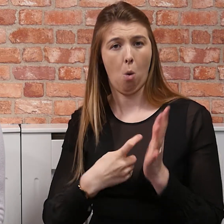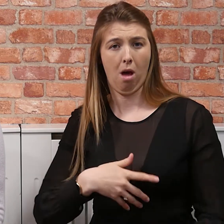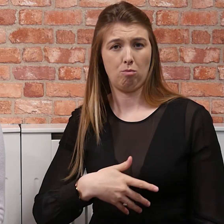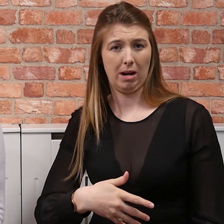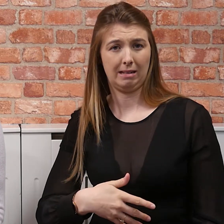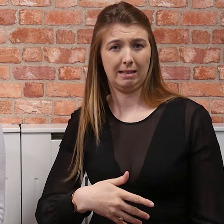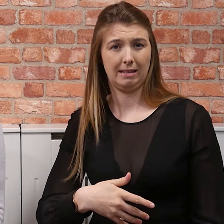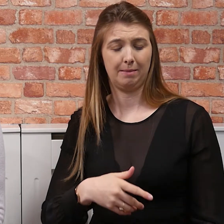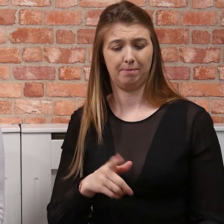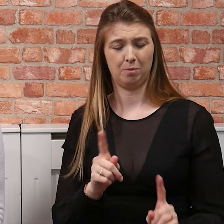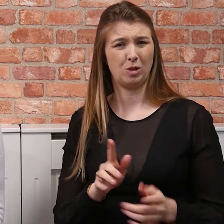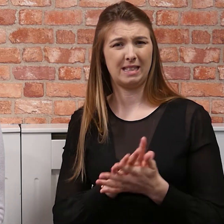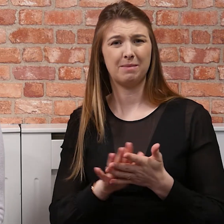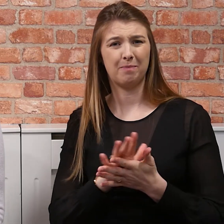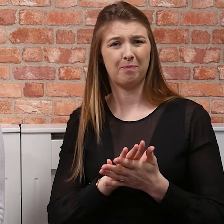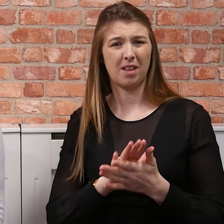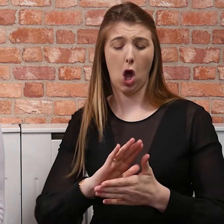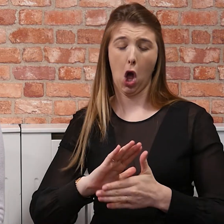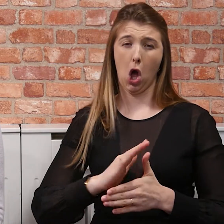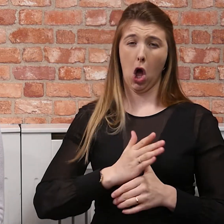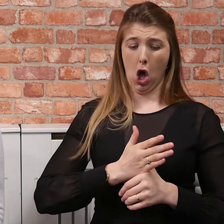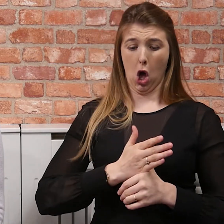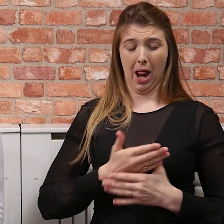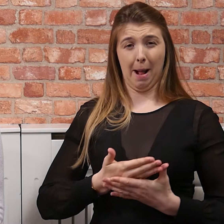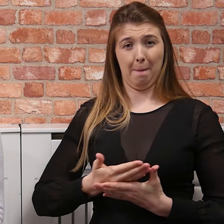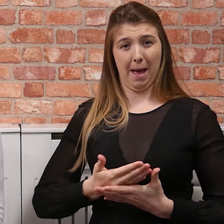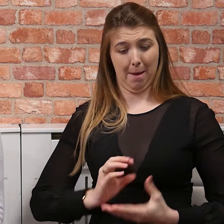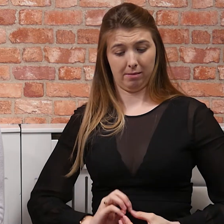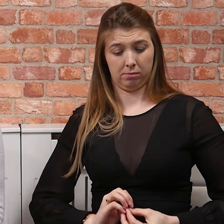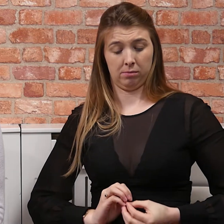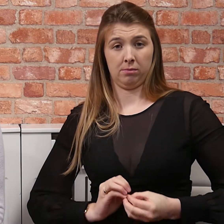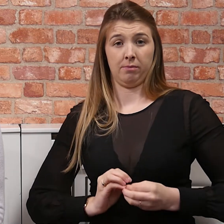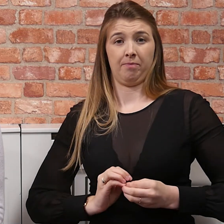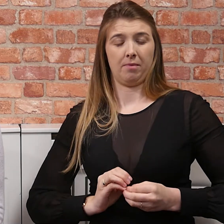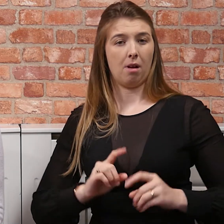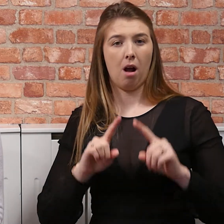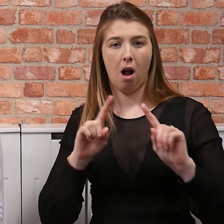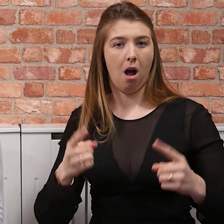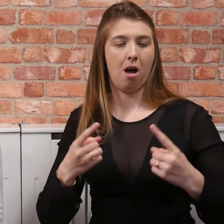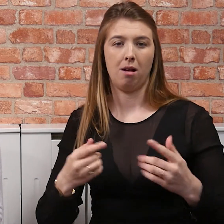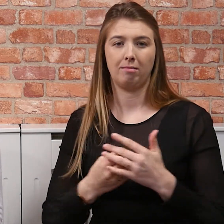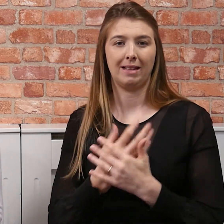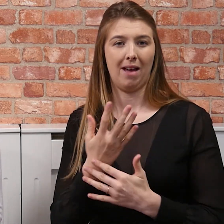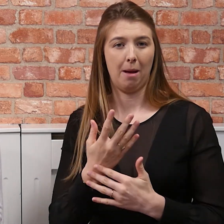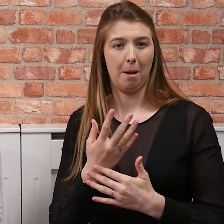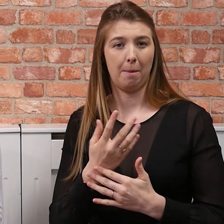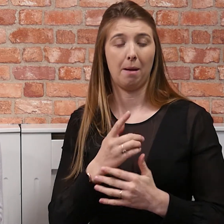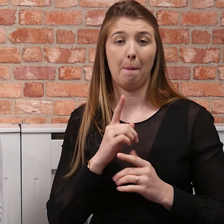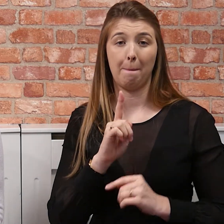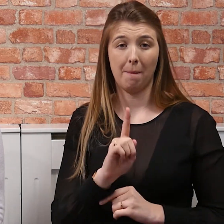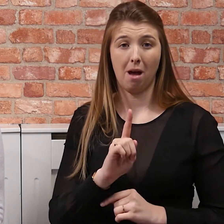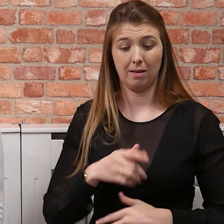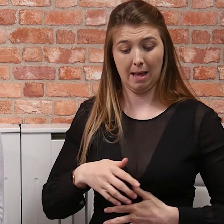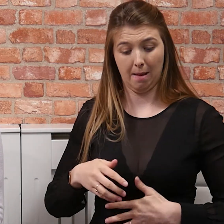very early beginnings of the baby, and the baby cannot develop, but pregnancy hormones